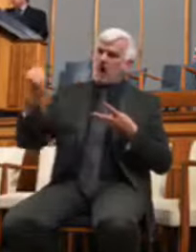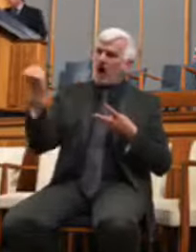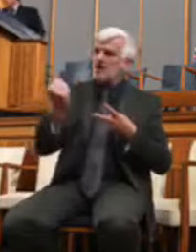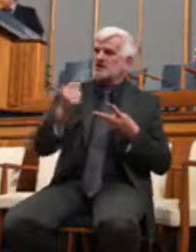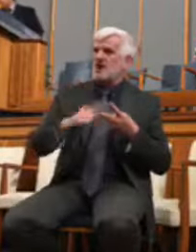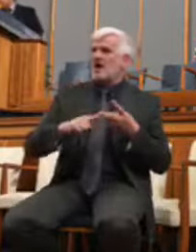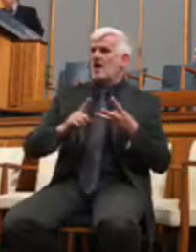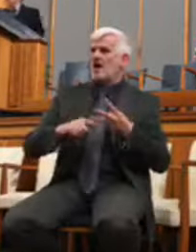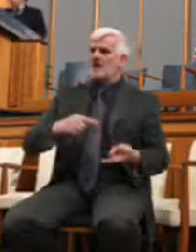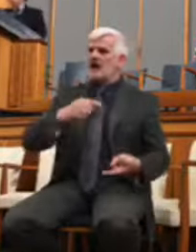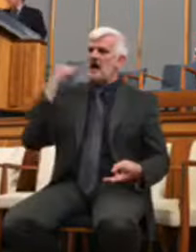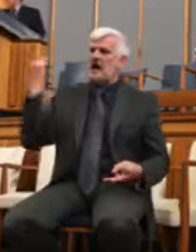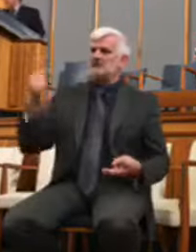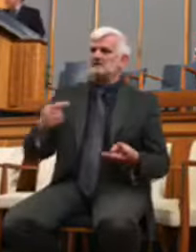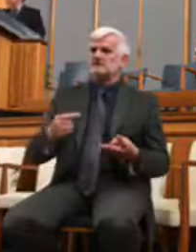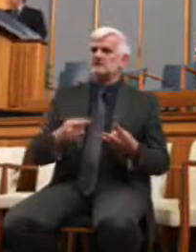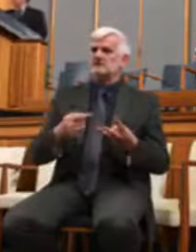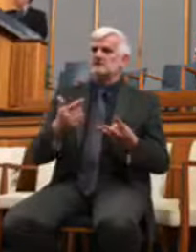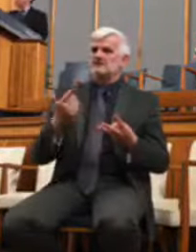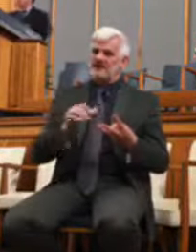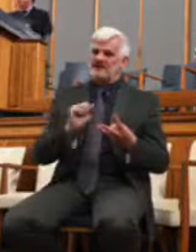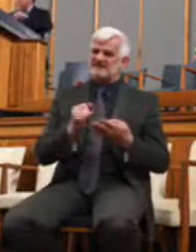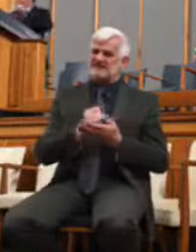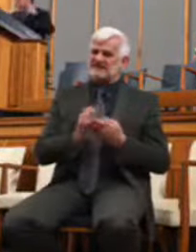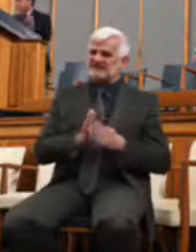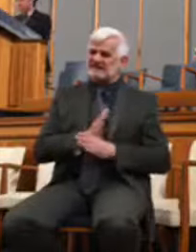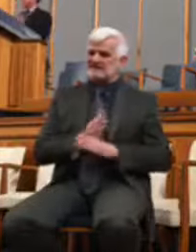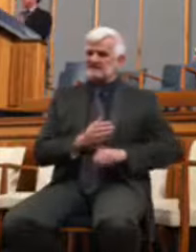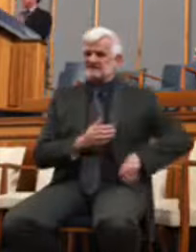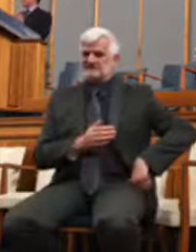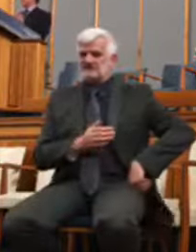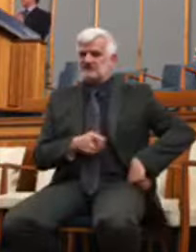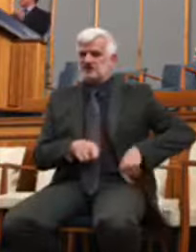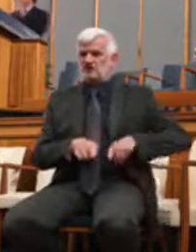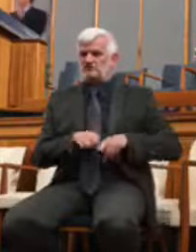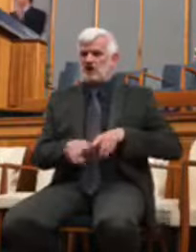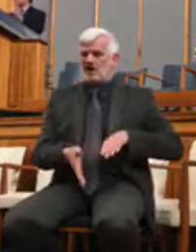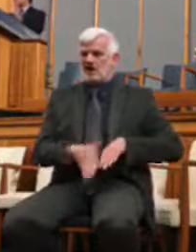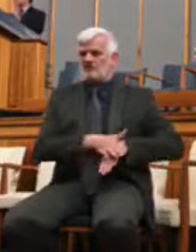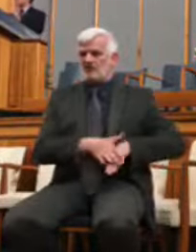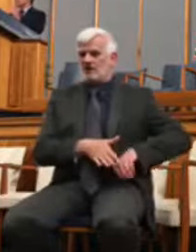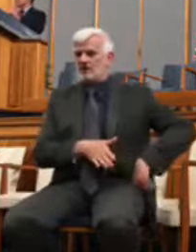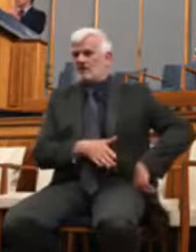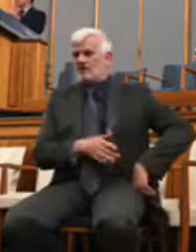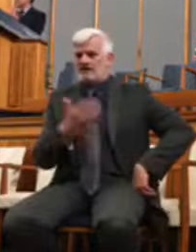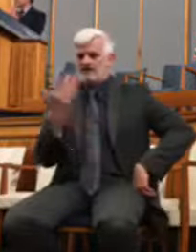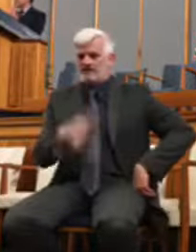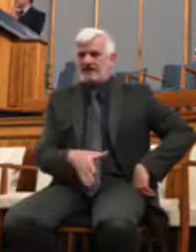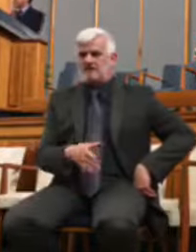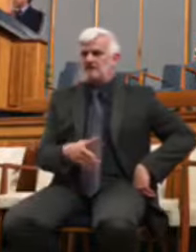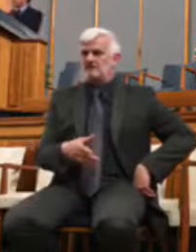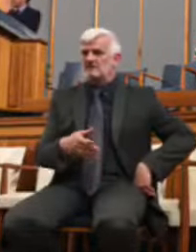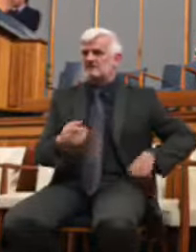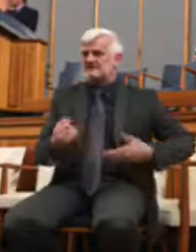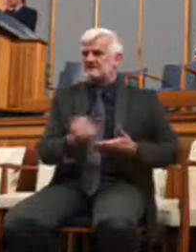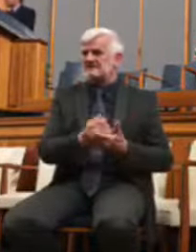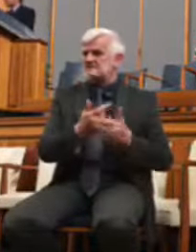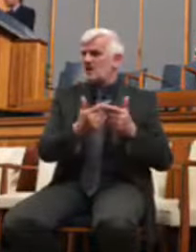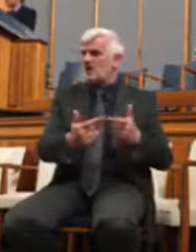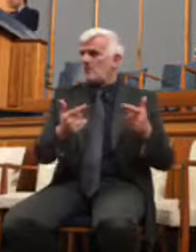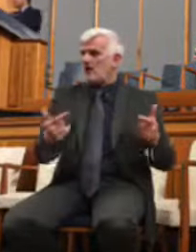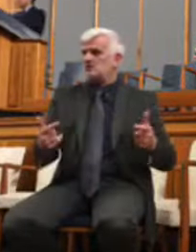he has hidden his sin and so on, trying to cover it. So all these things he has committed them